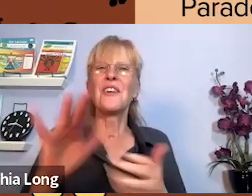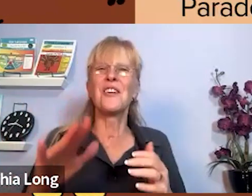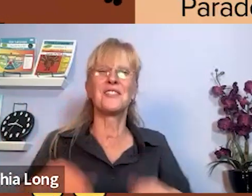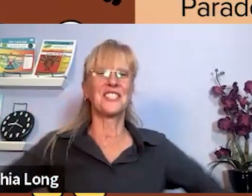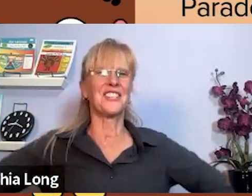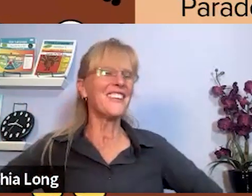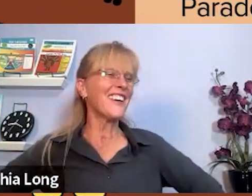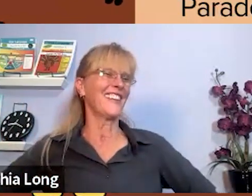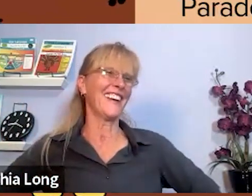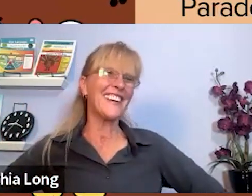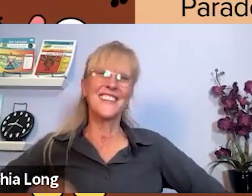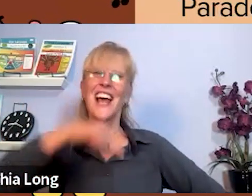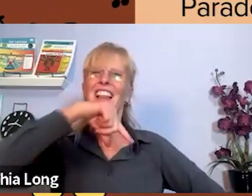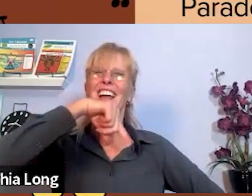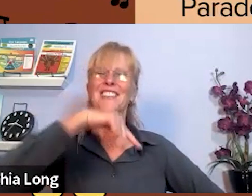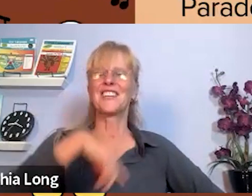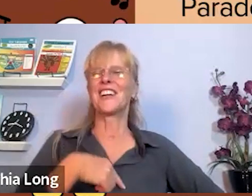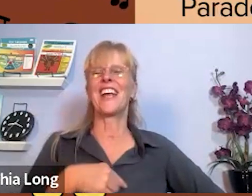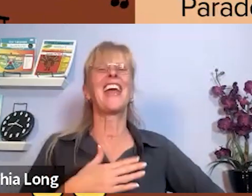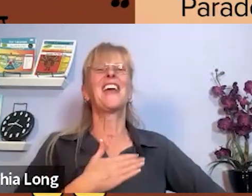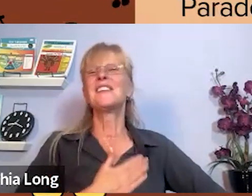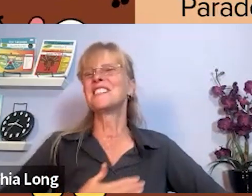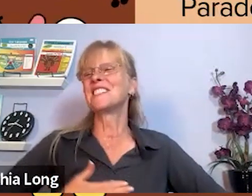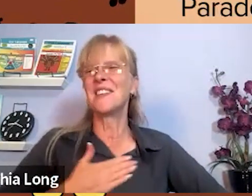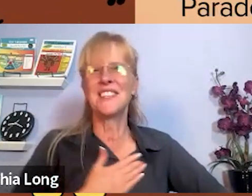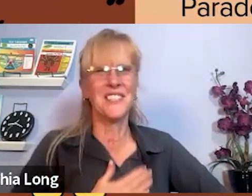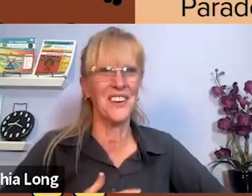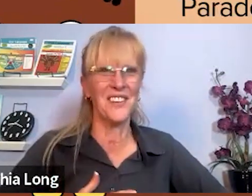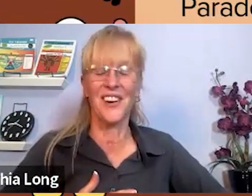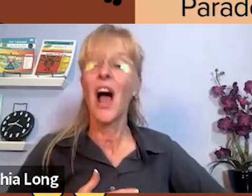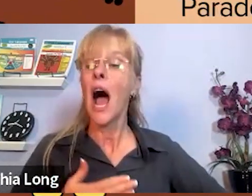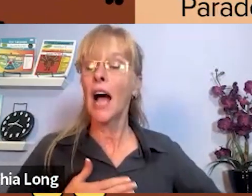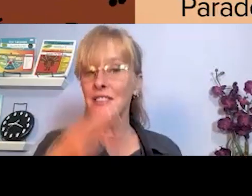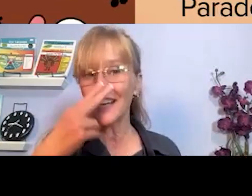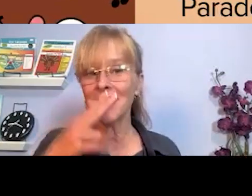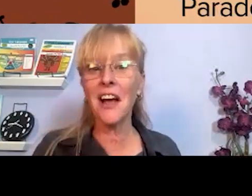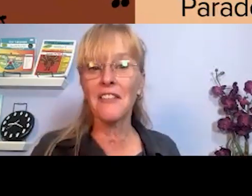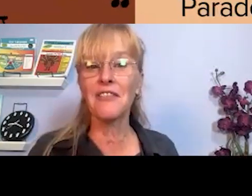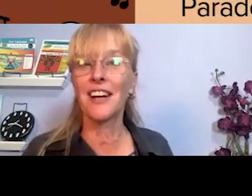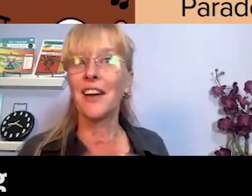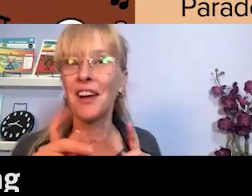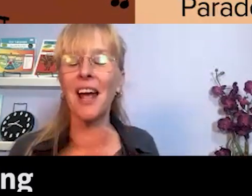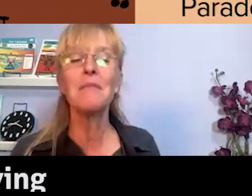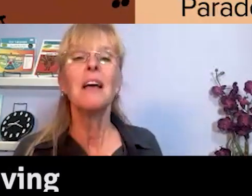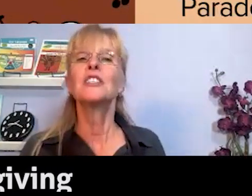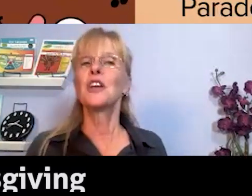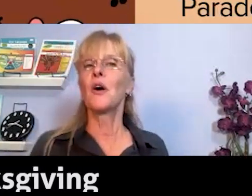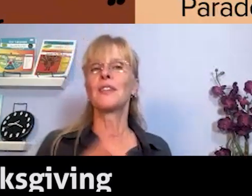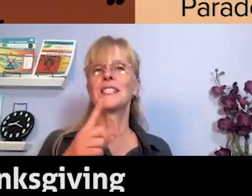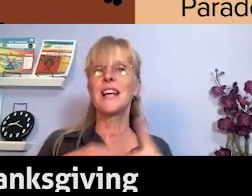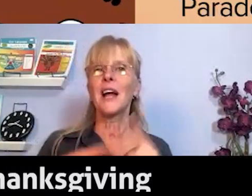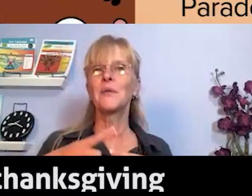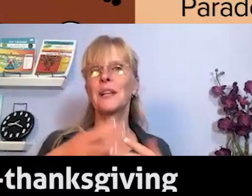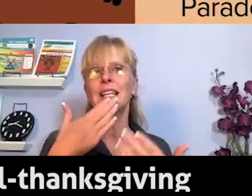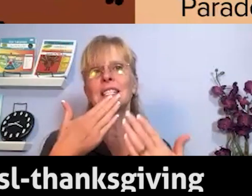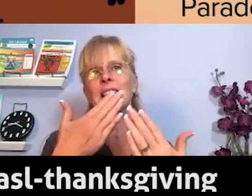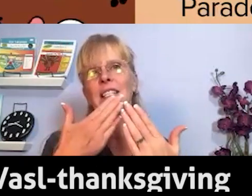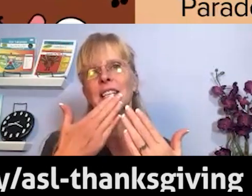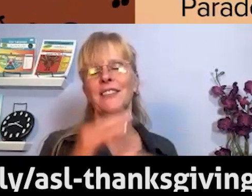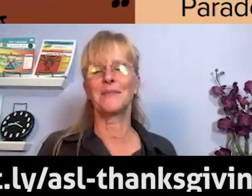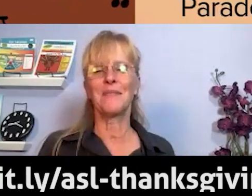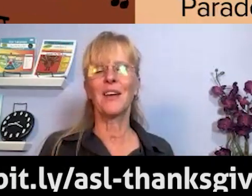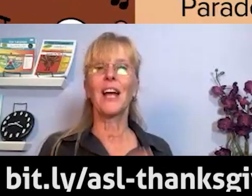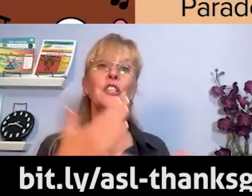whole room strutting around like a turkey. It was so enjoyable. I do like to have fun, okay? So the sign really